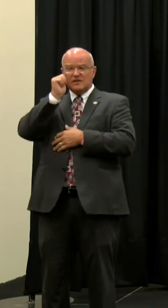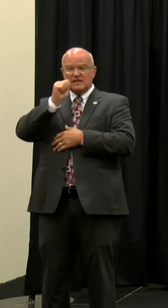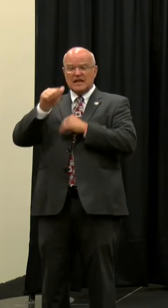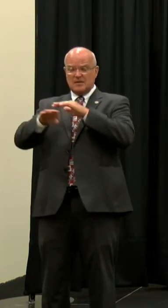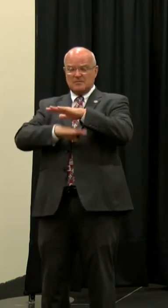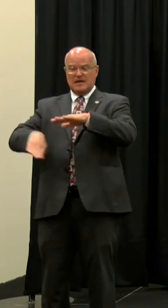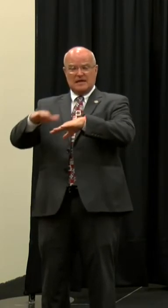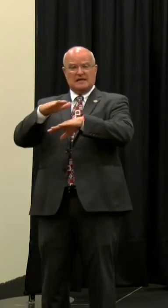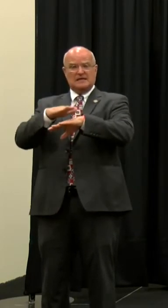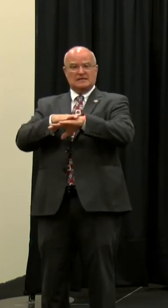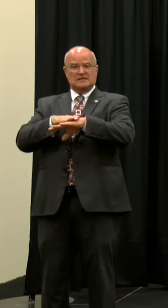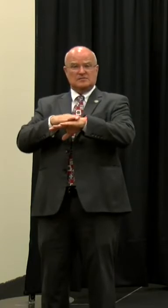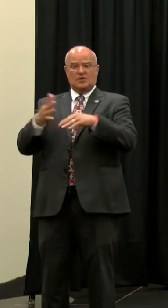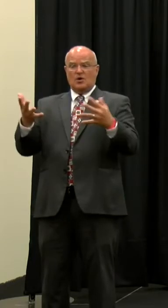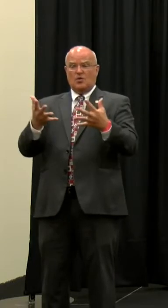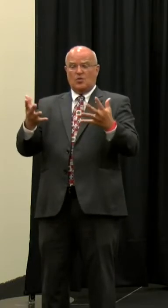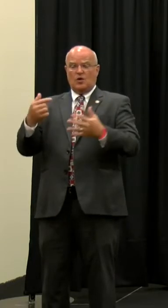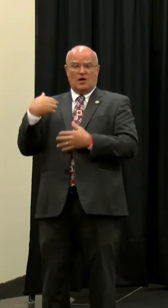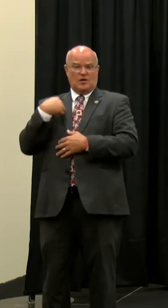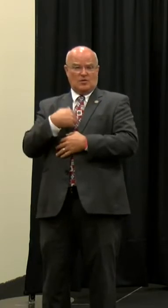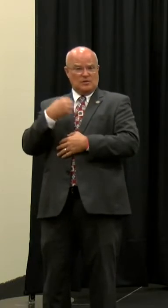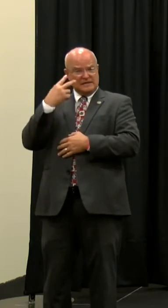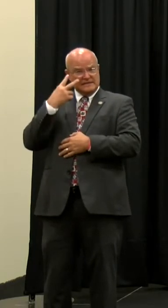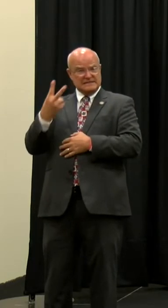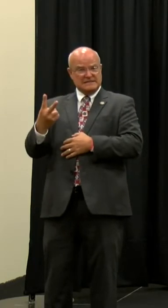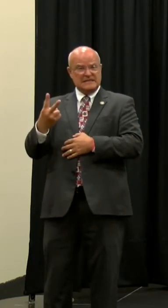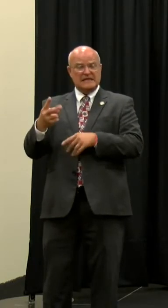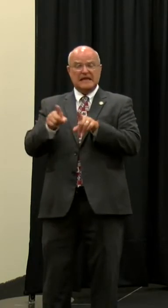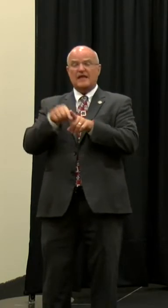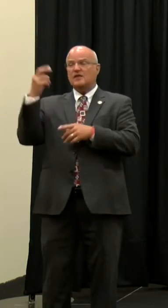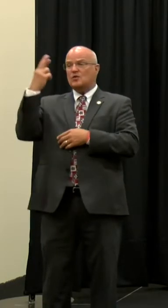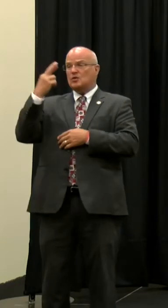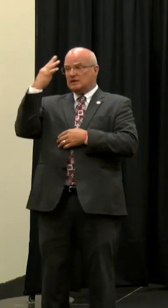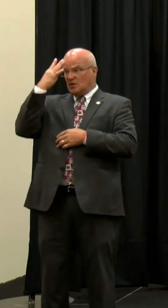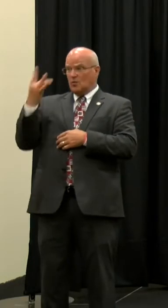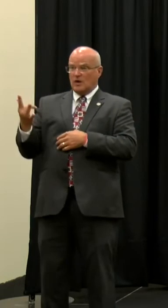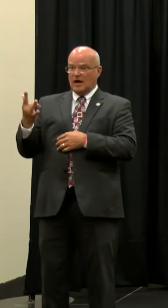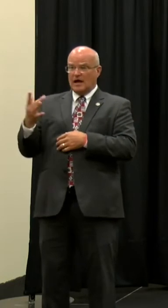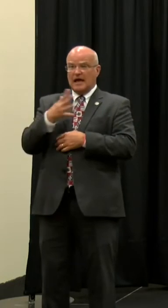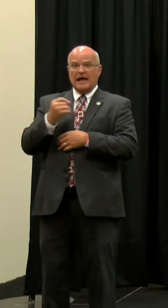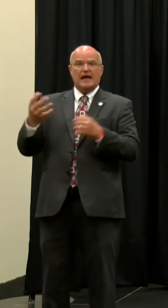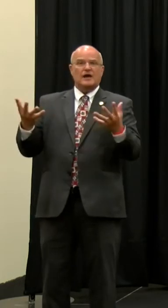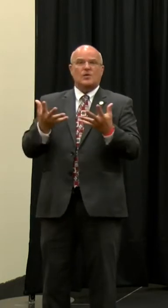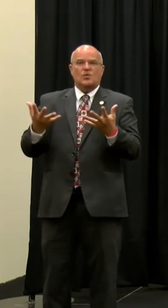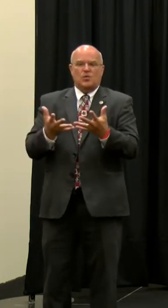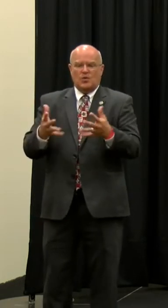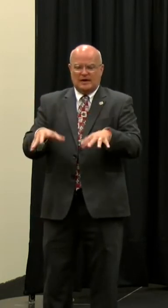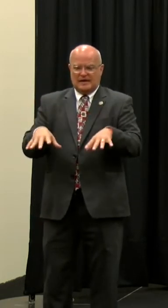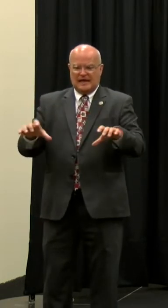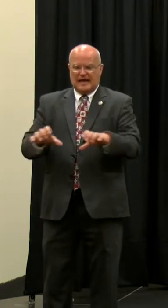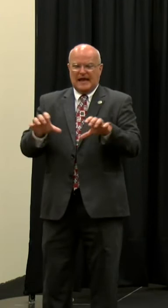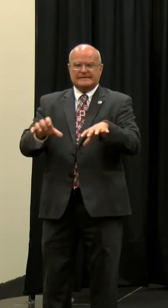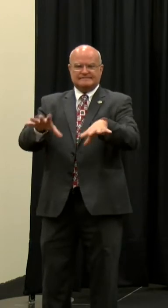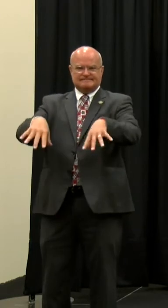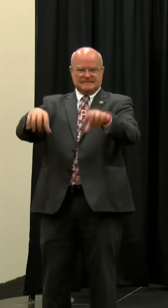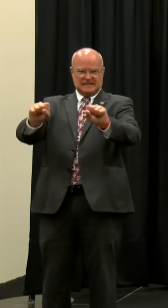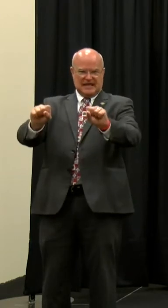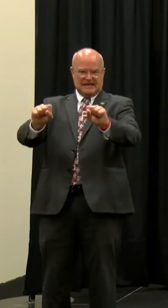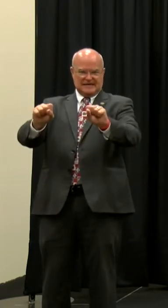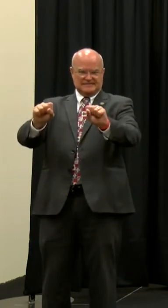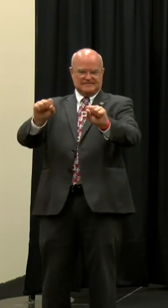out based upon what we see as to the reasons for it and what action would make sense in